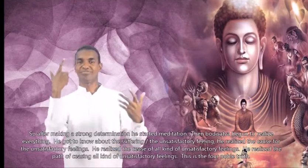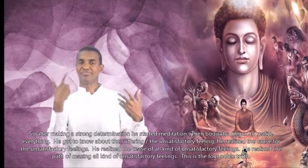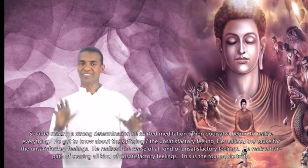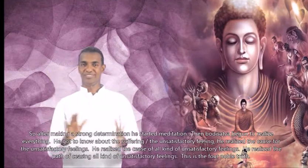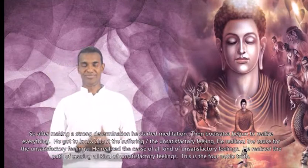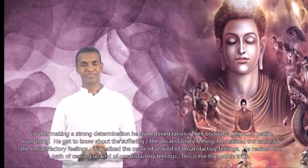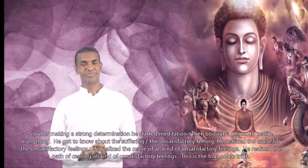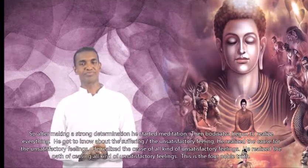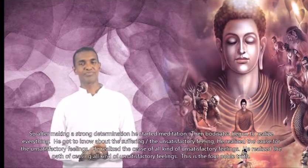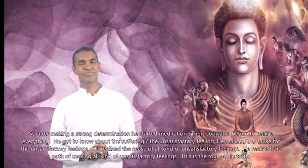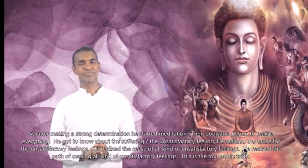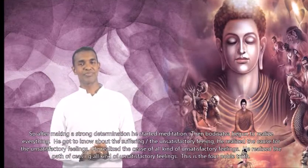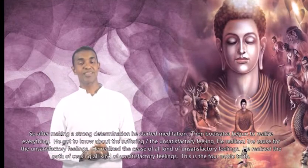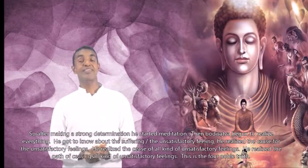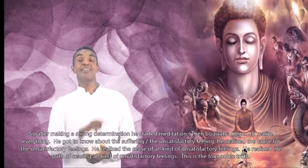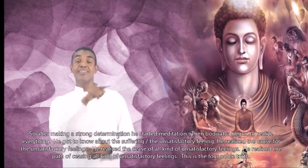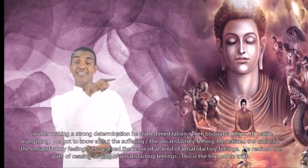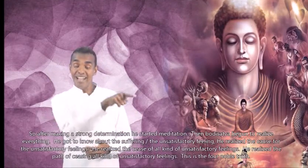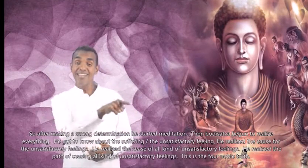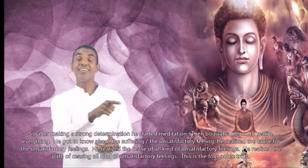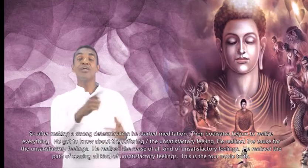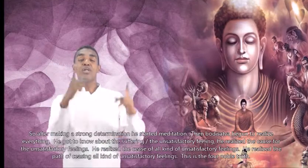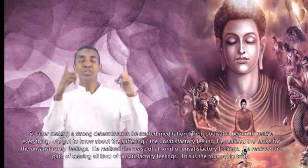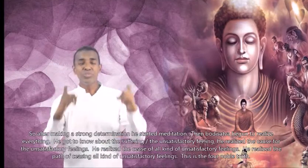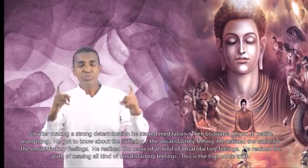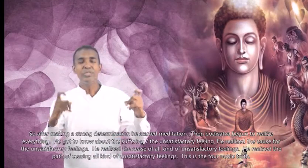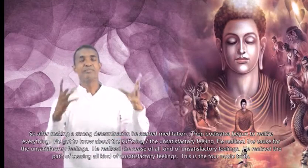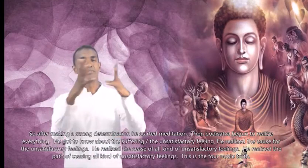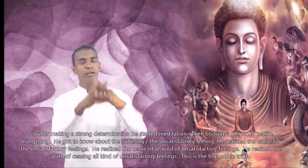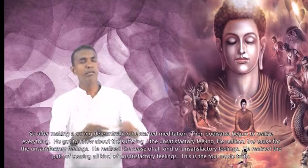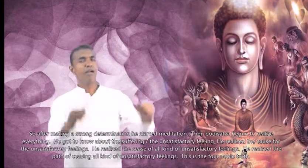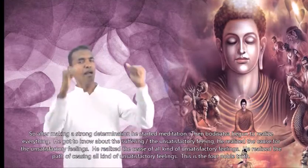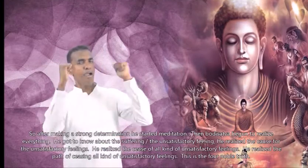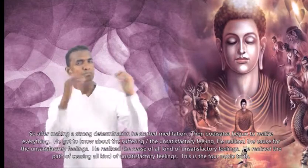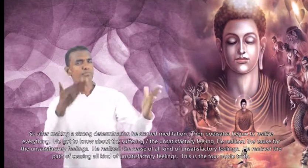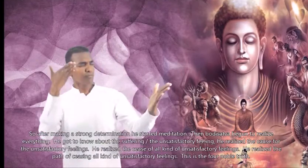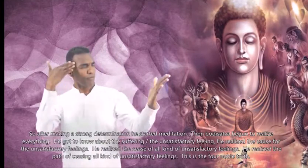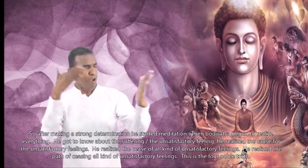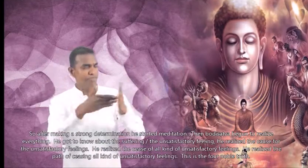feelings. He realized the path of ceasing all kind of unsatisfactory feelings.